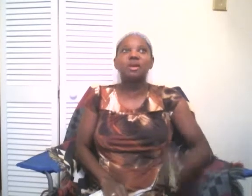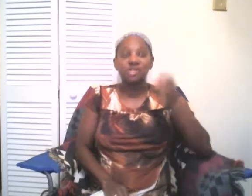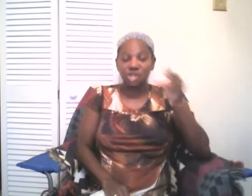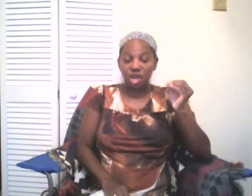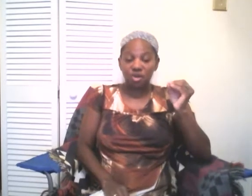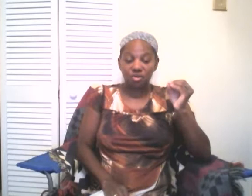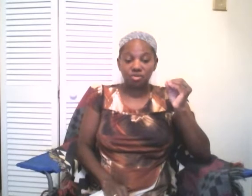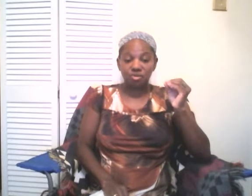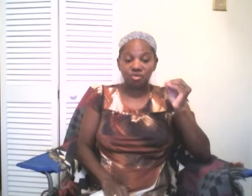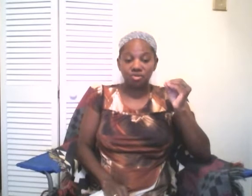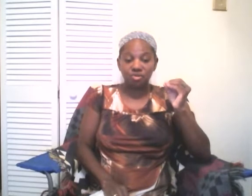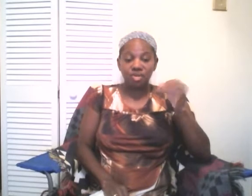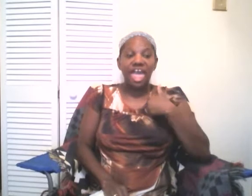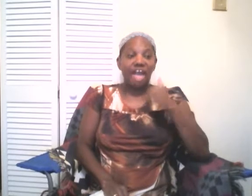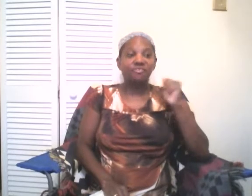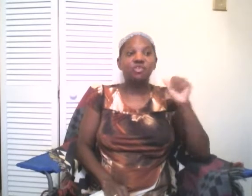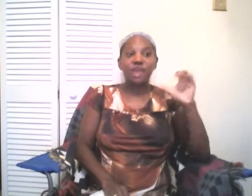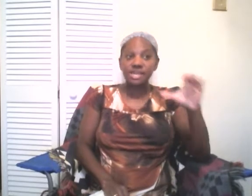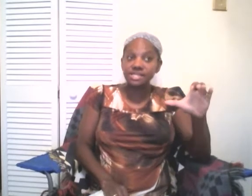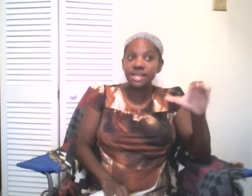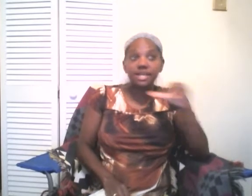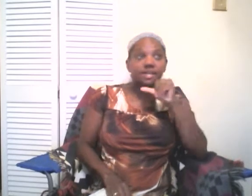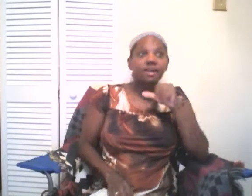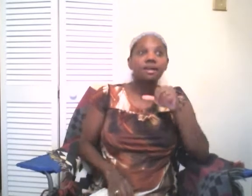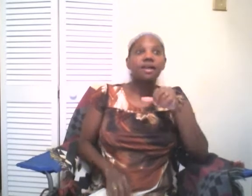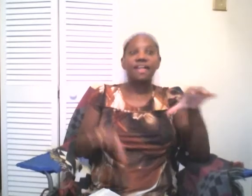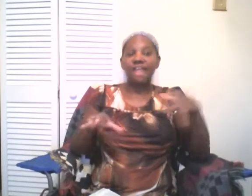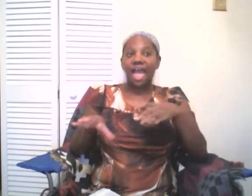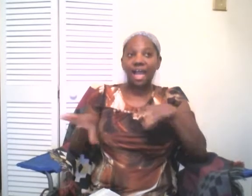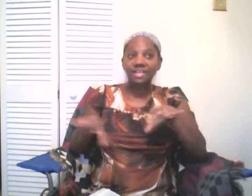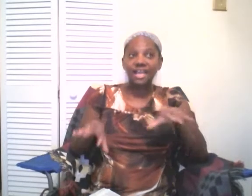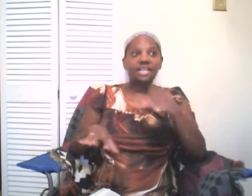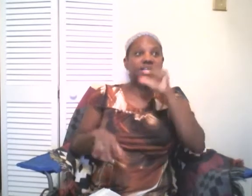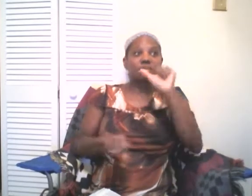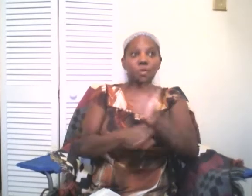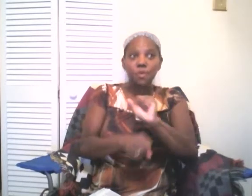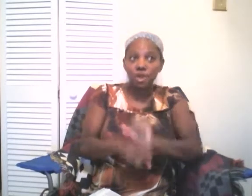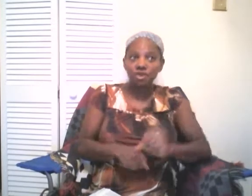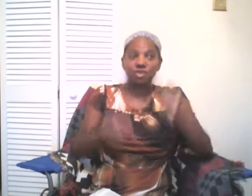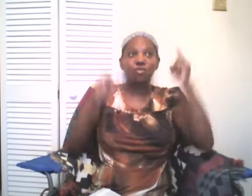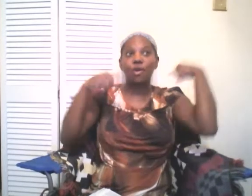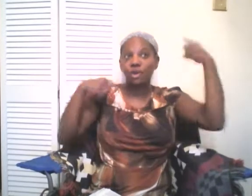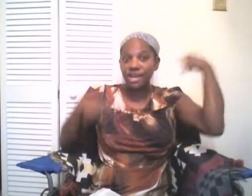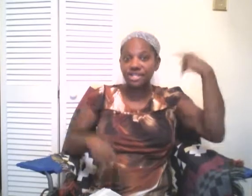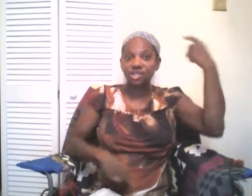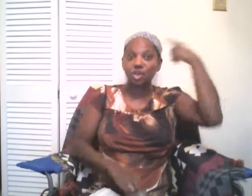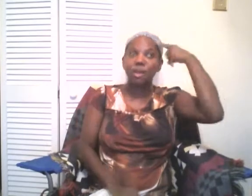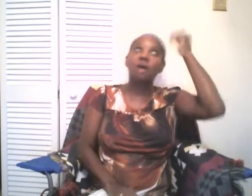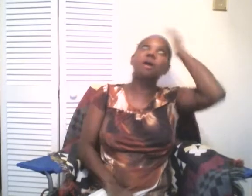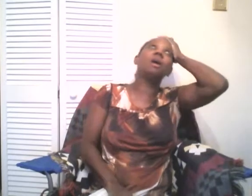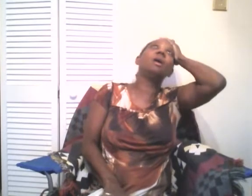So, having your AC, acting like he doesn't want to work, you're going crazy in your mind.